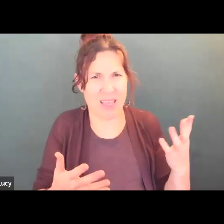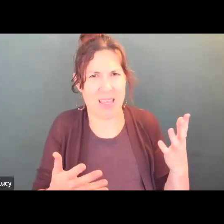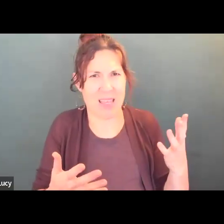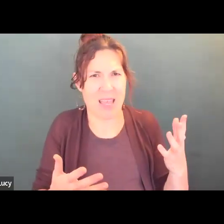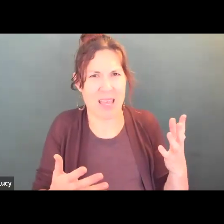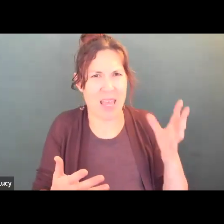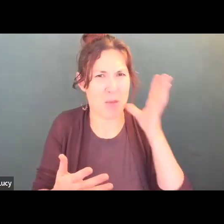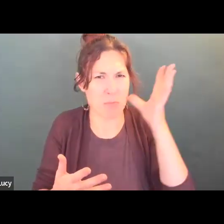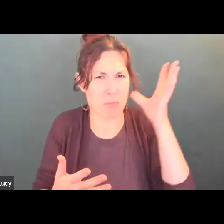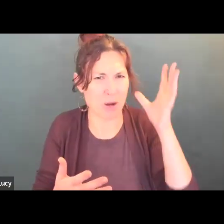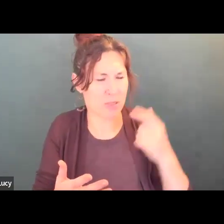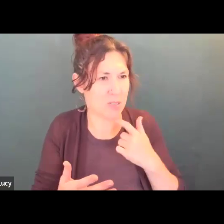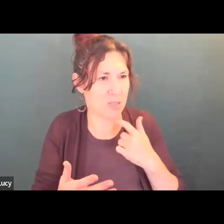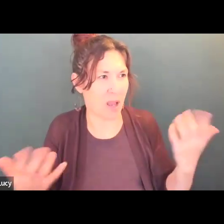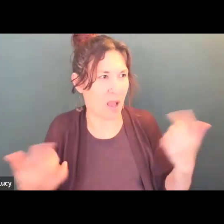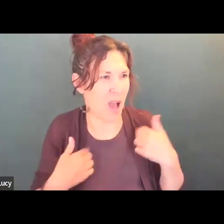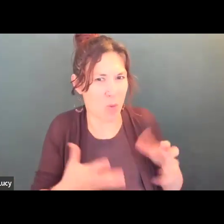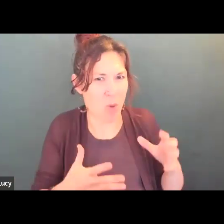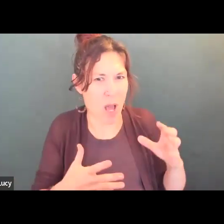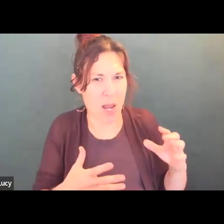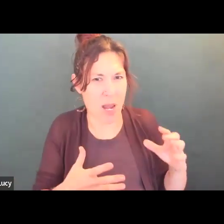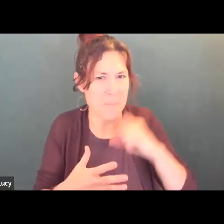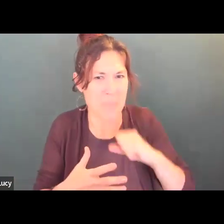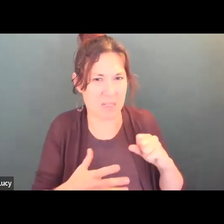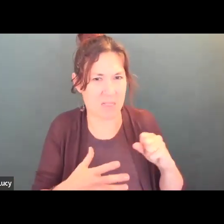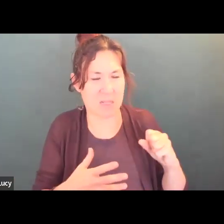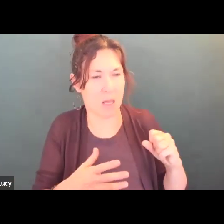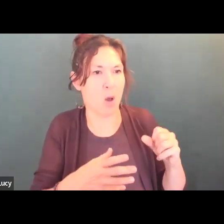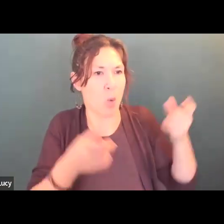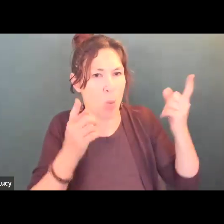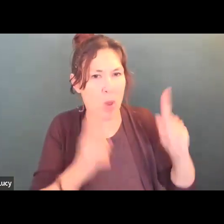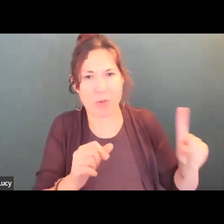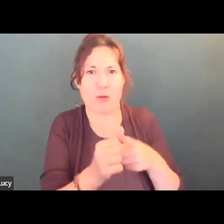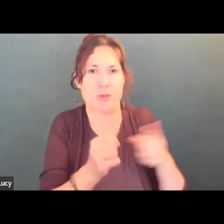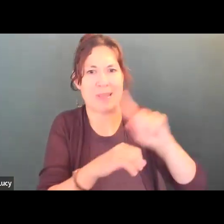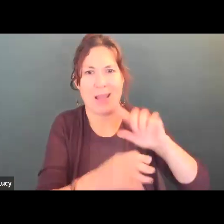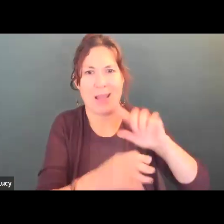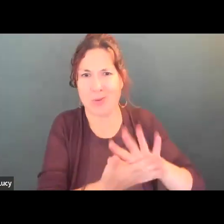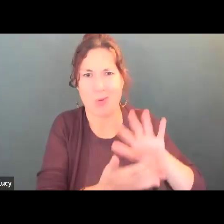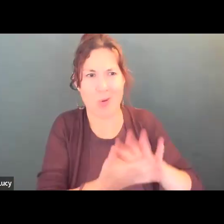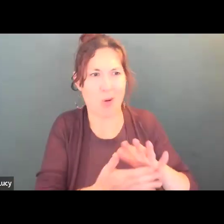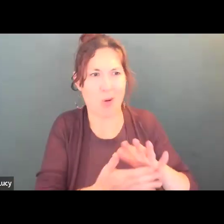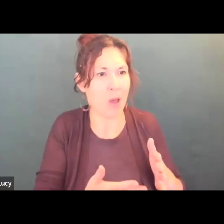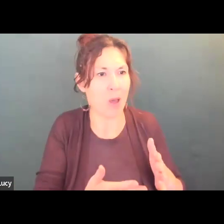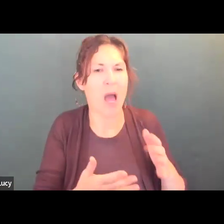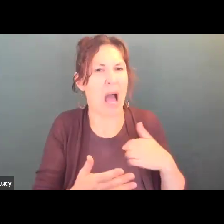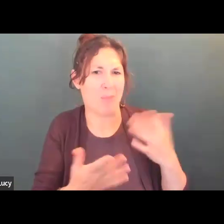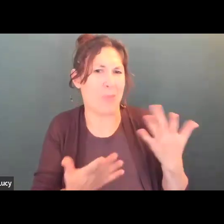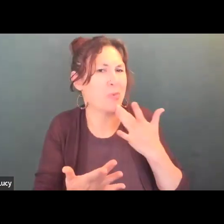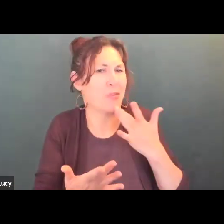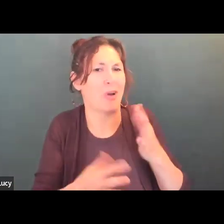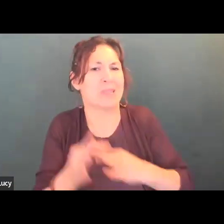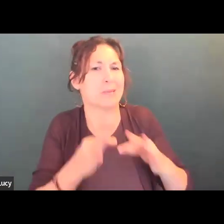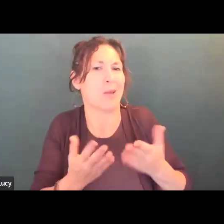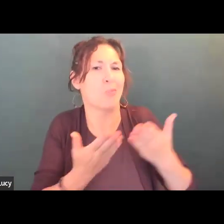first day. Like I'm going to take my kid. Just, I'm keeping it real. I think like that part's missing in this. And then I hope we